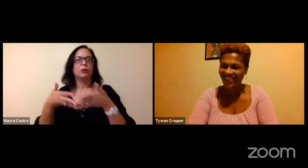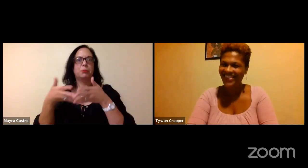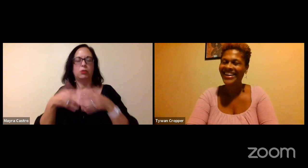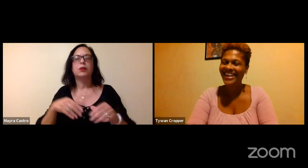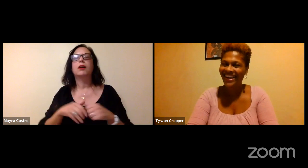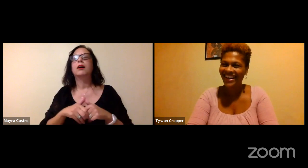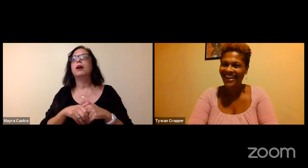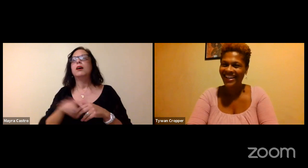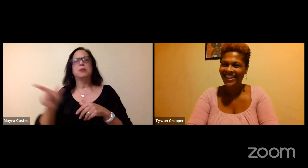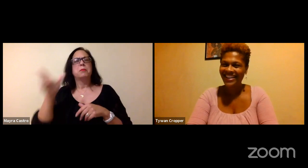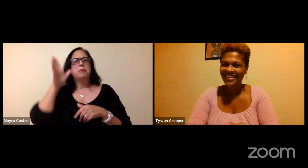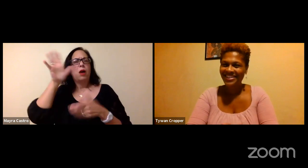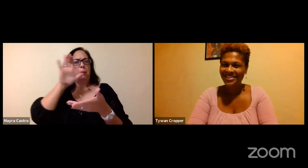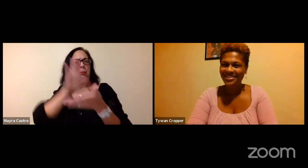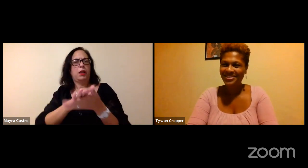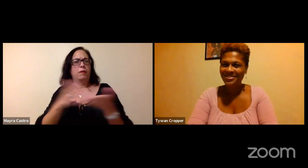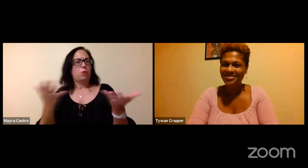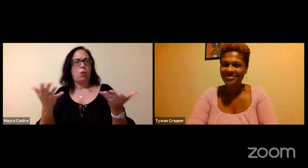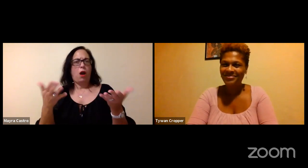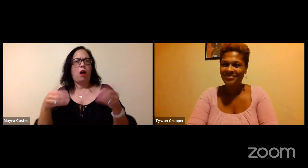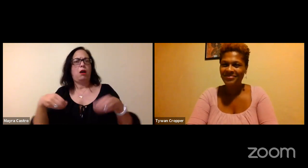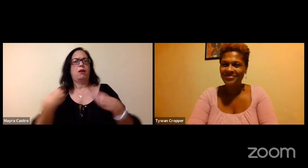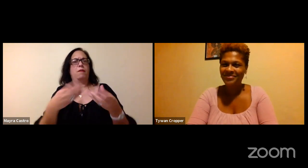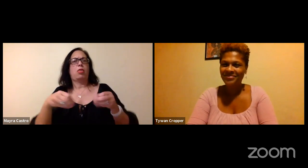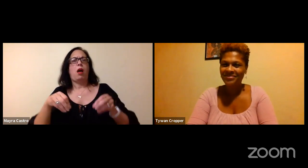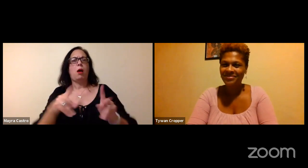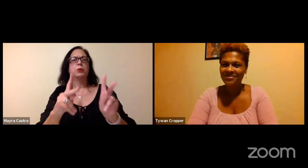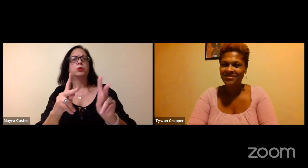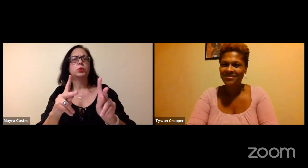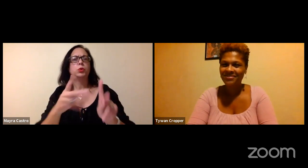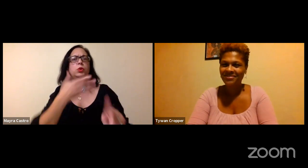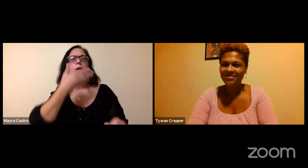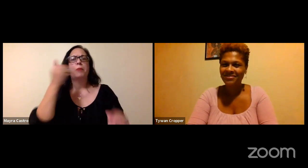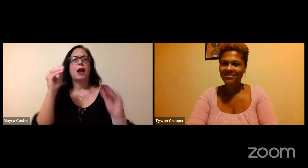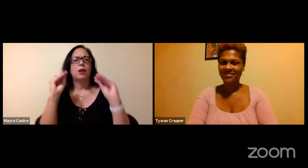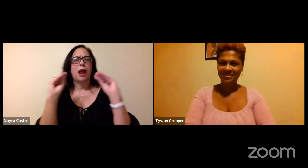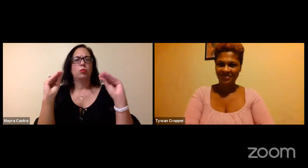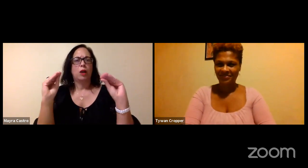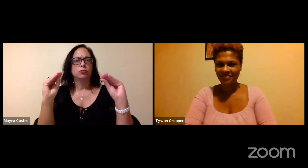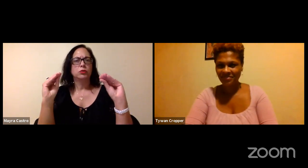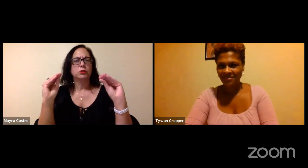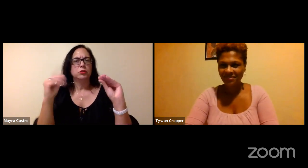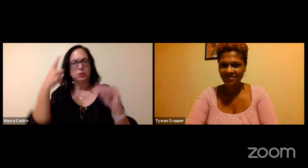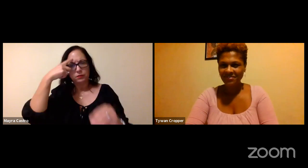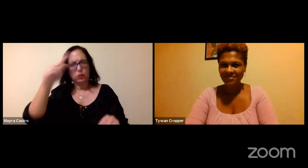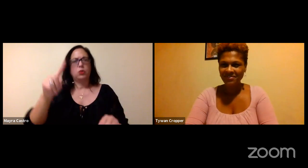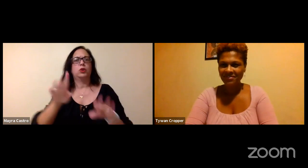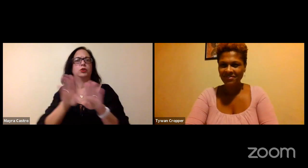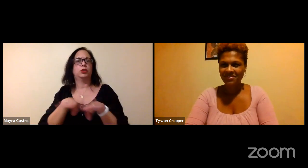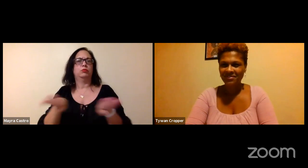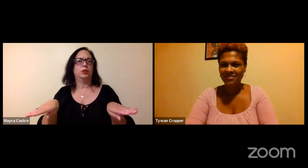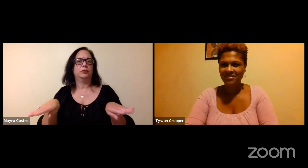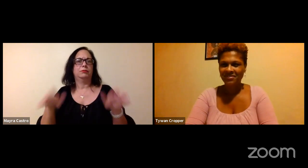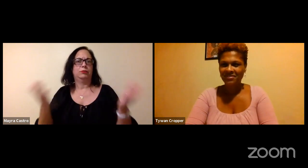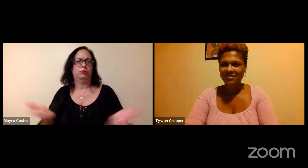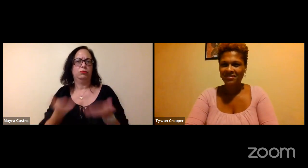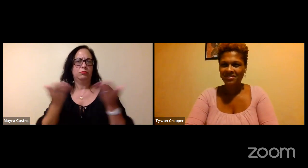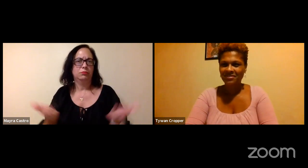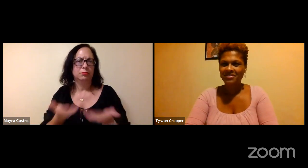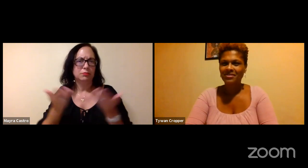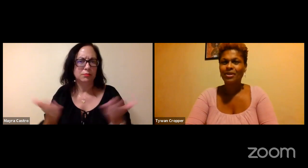So my brother and sister were like 2 and 3, I think, when they came to this country. My parents wanted them to have an opportunity to have a